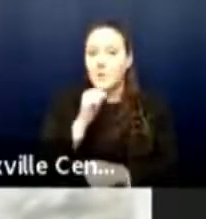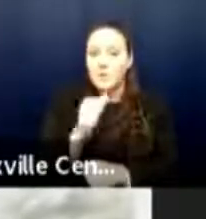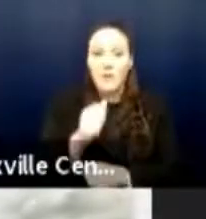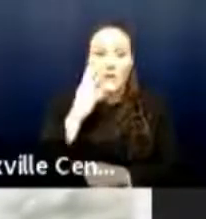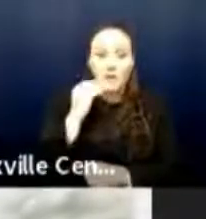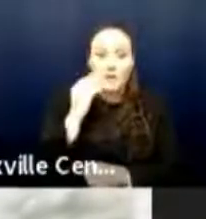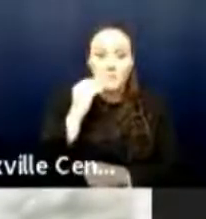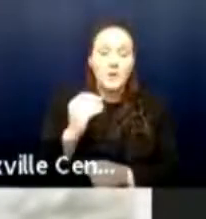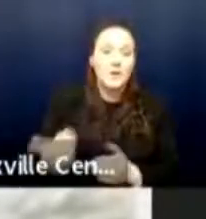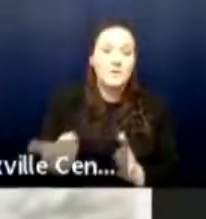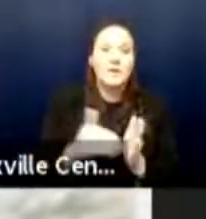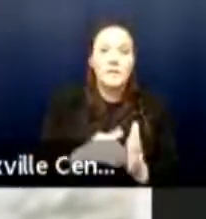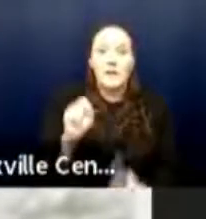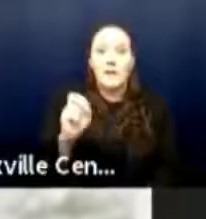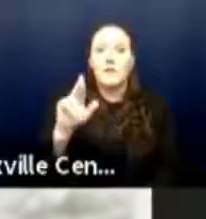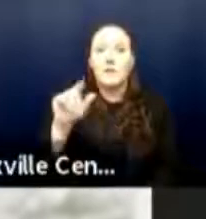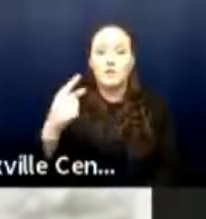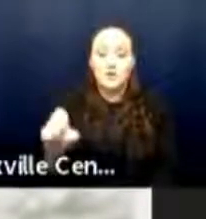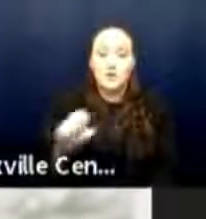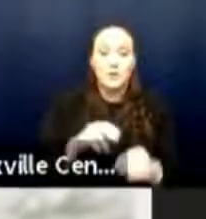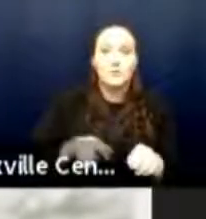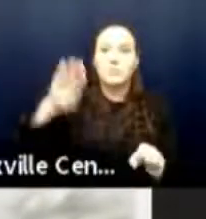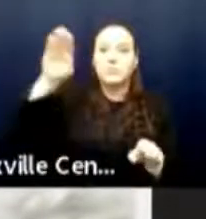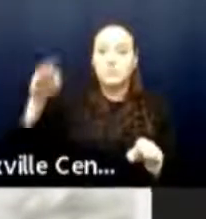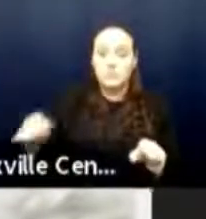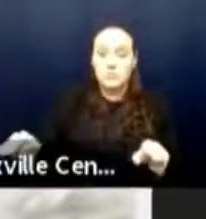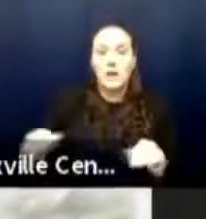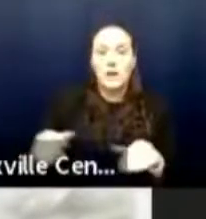surge. Under the supplemental data